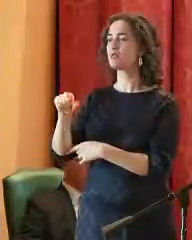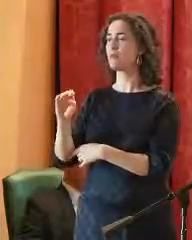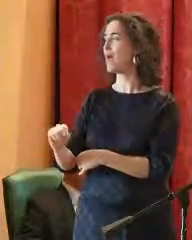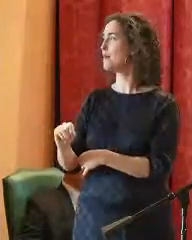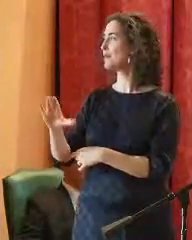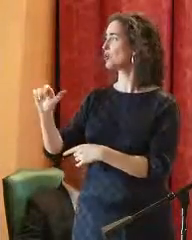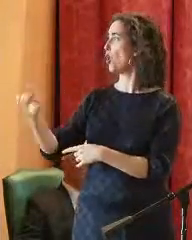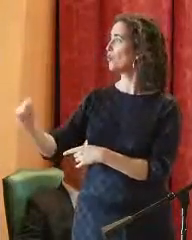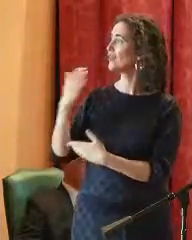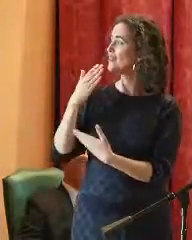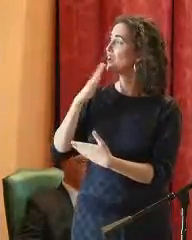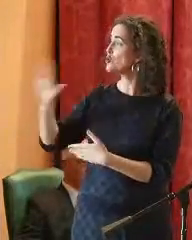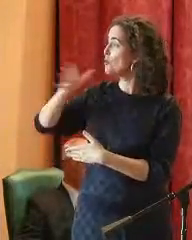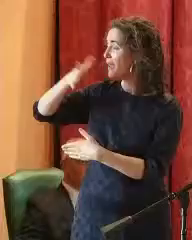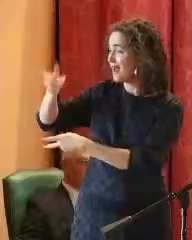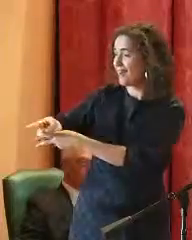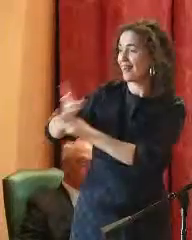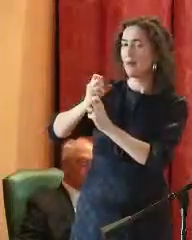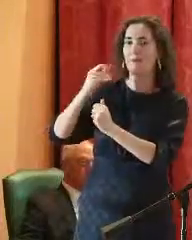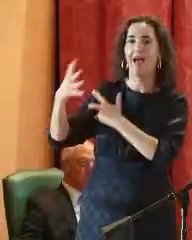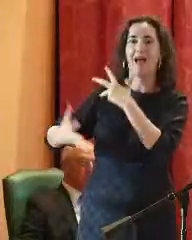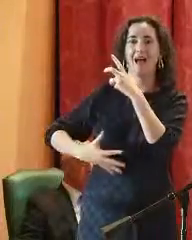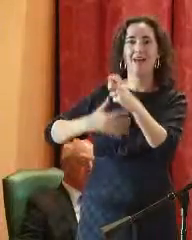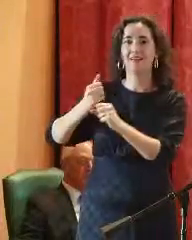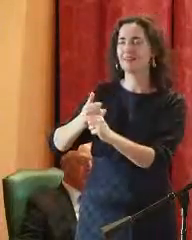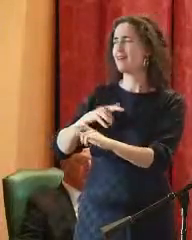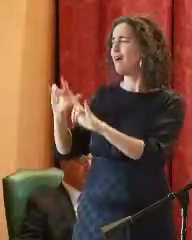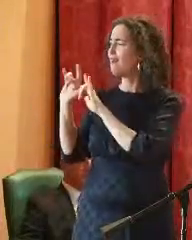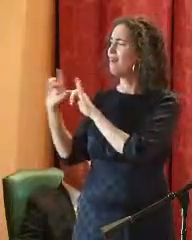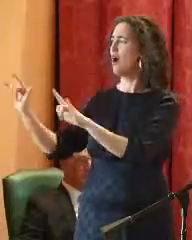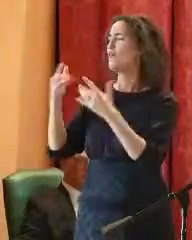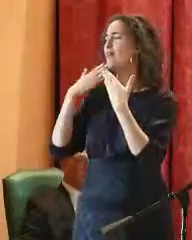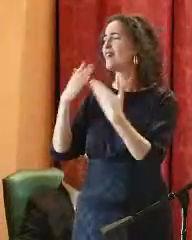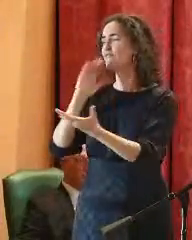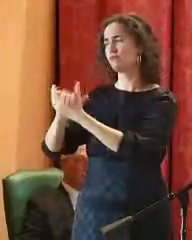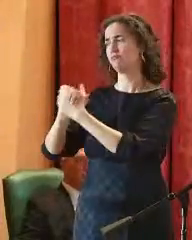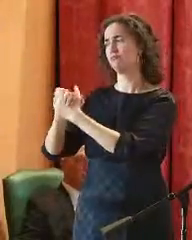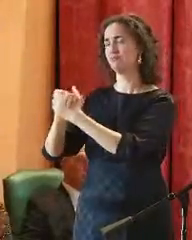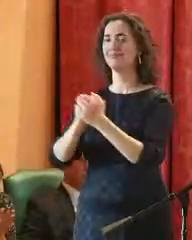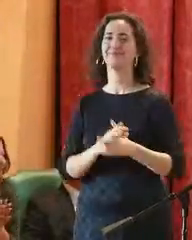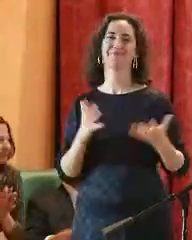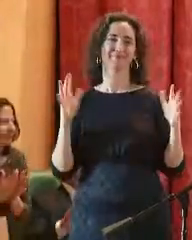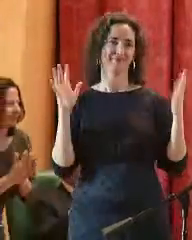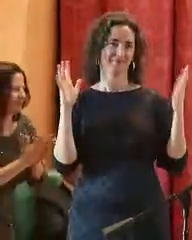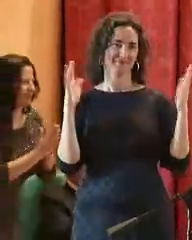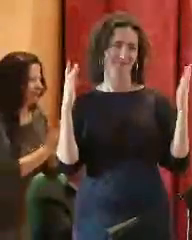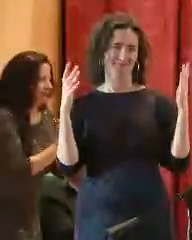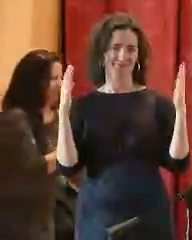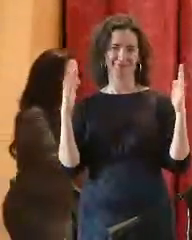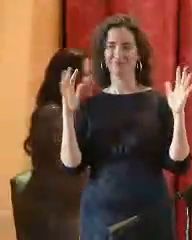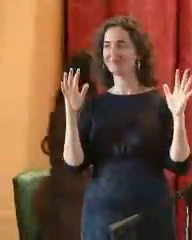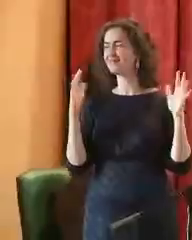Cole, thank you for lending your parents to us for all these years. I love you, thank you, and congratulations.